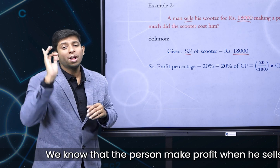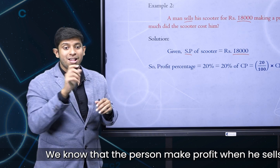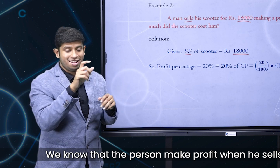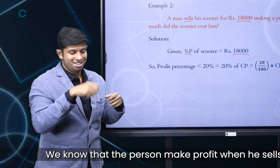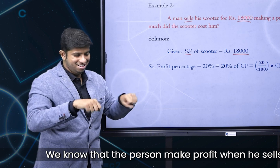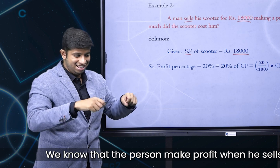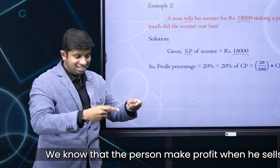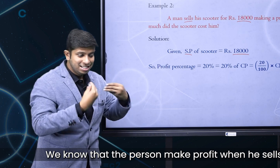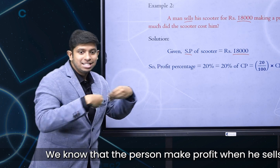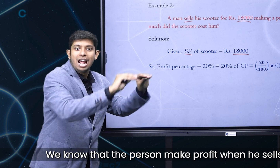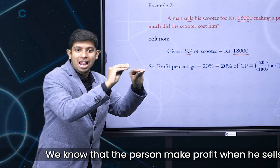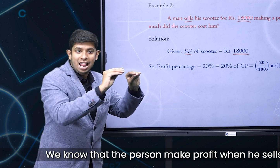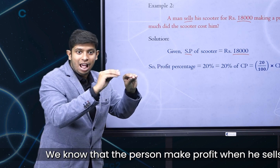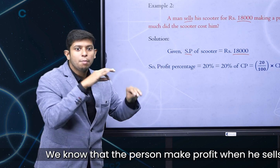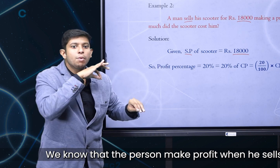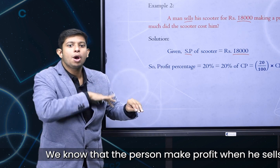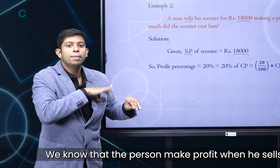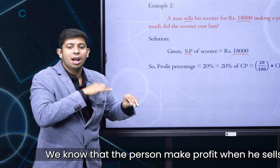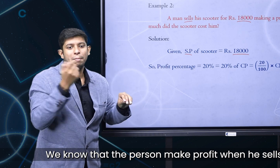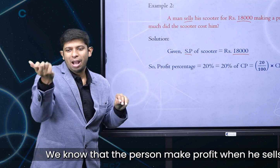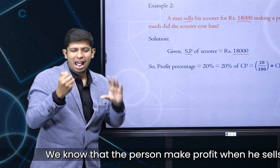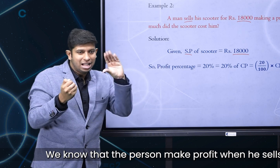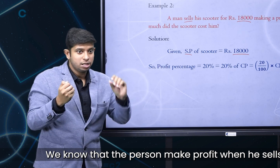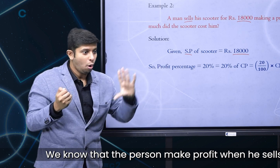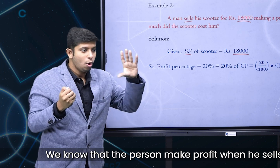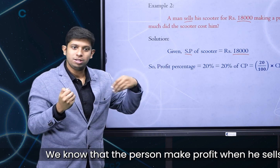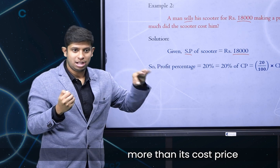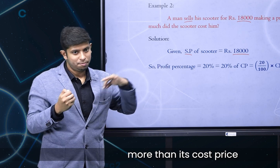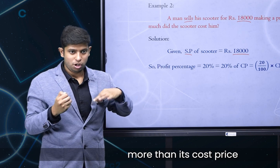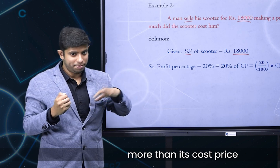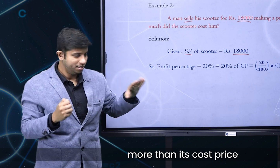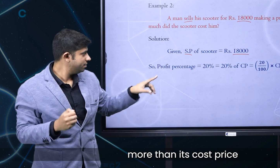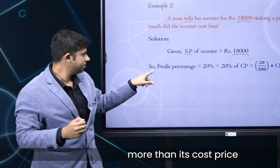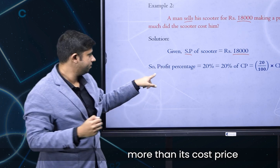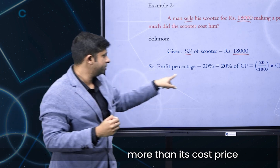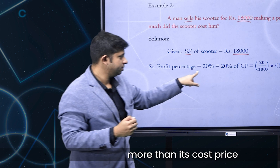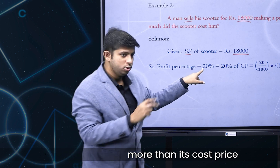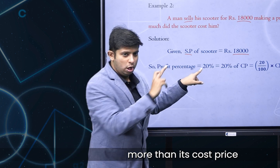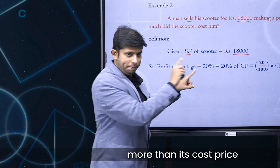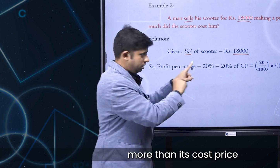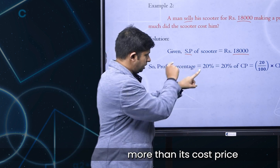We know that the person makes profit when he sells scooter more than its cost price.